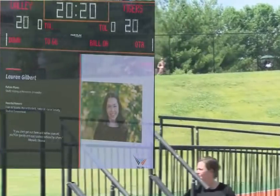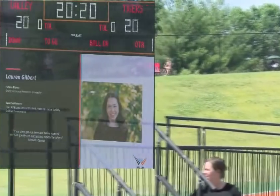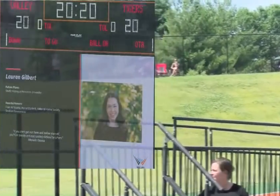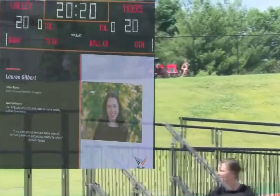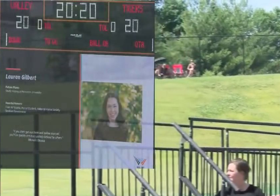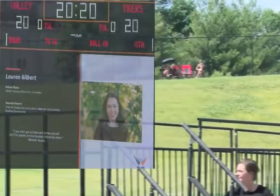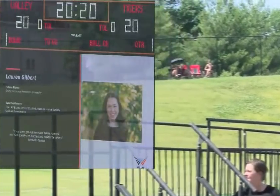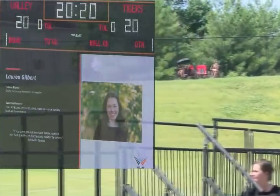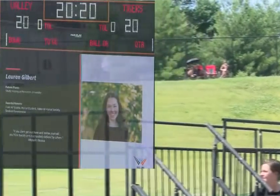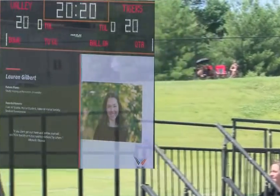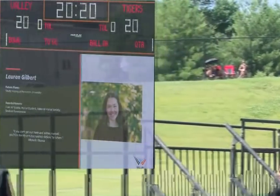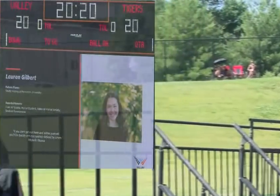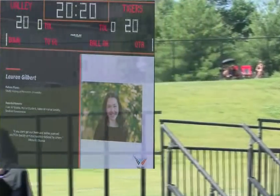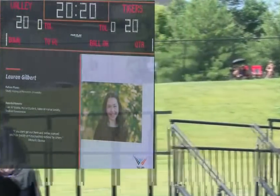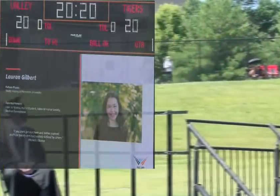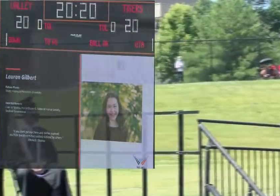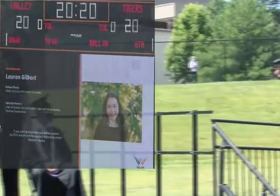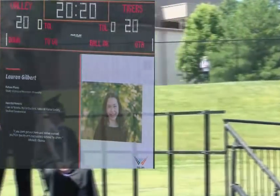Lauren Gilbert.